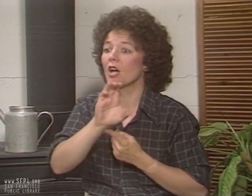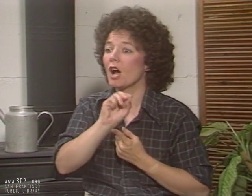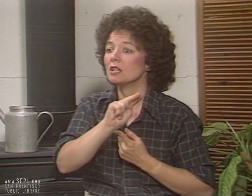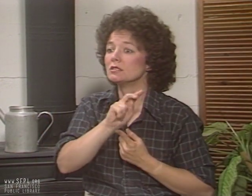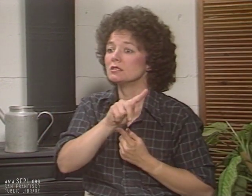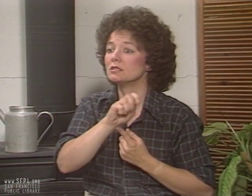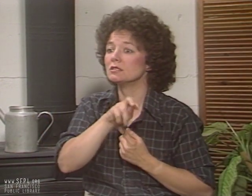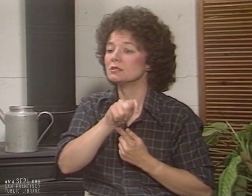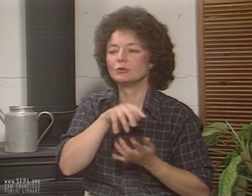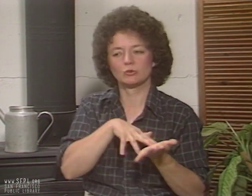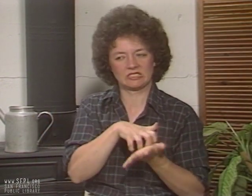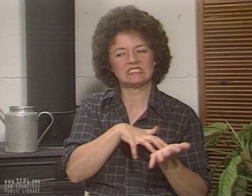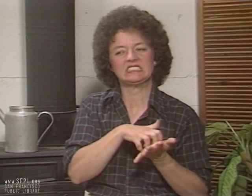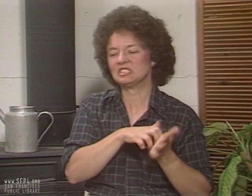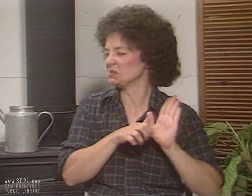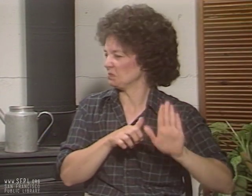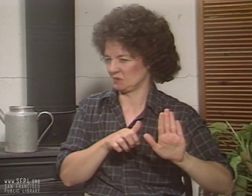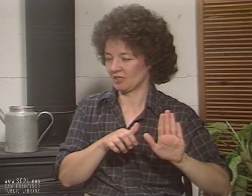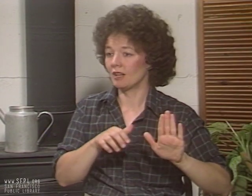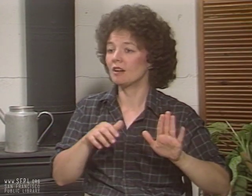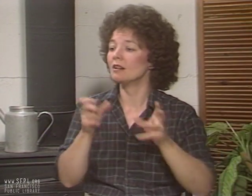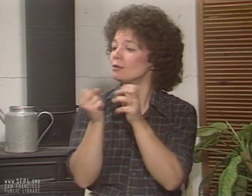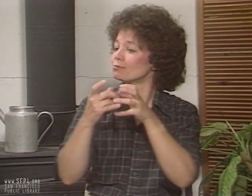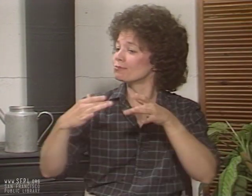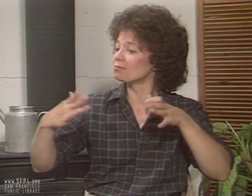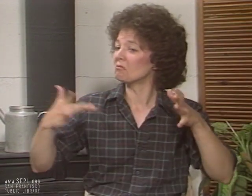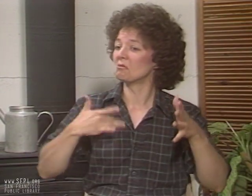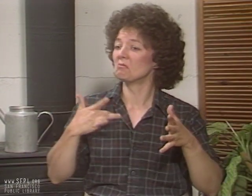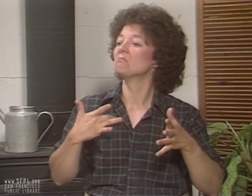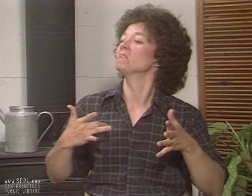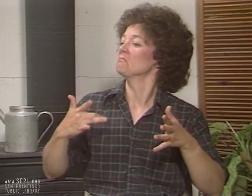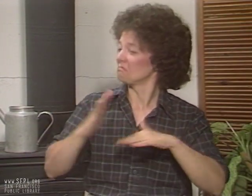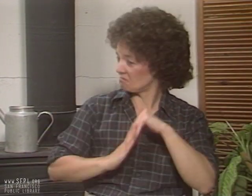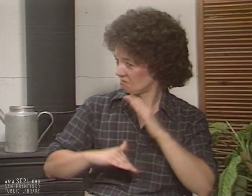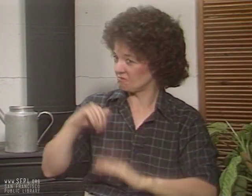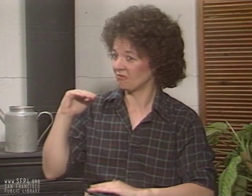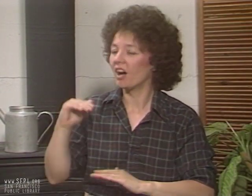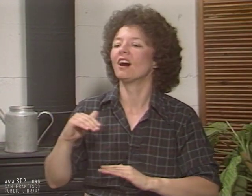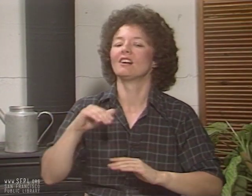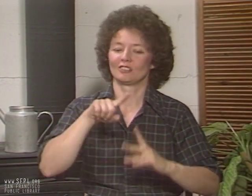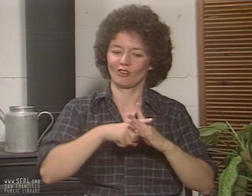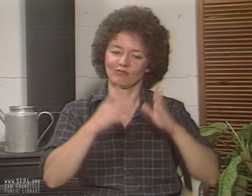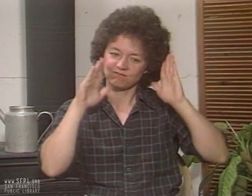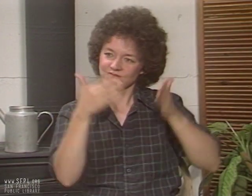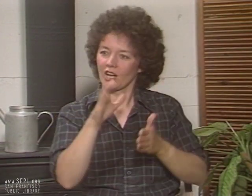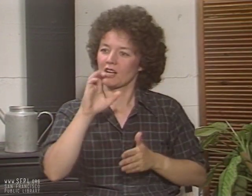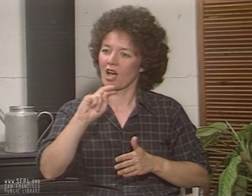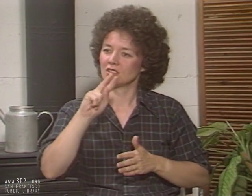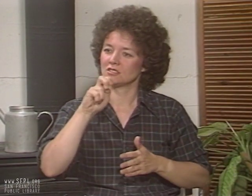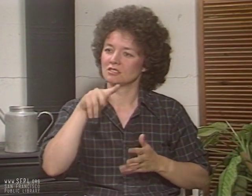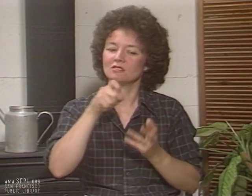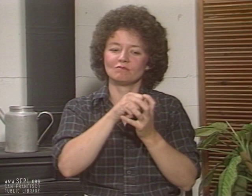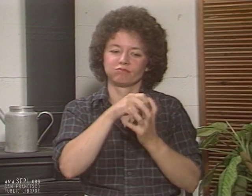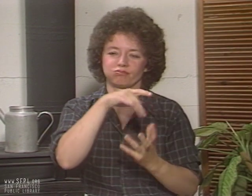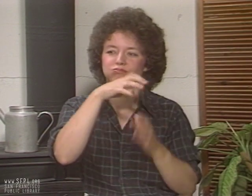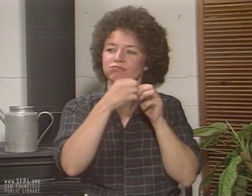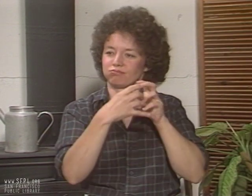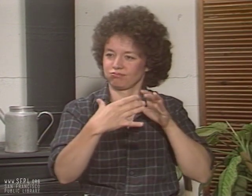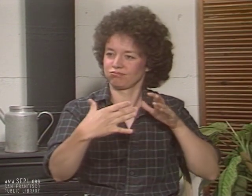form than content. I experimented with hand shapes, movement, and spatial relationships. Then I placed emphasis on the content as well as the